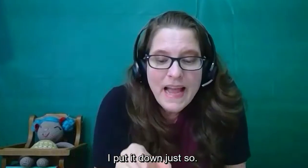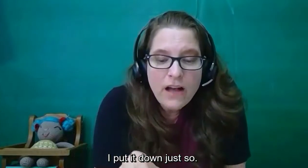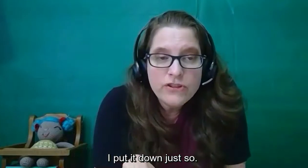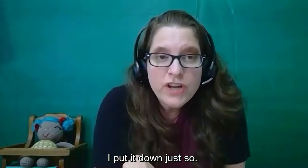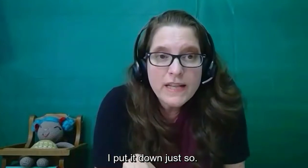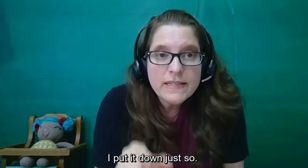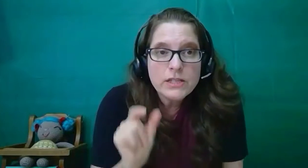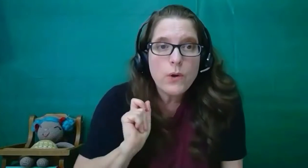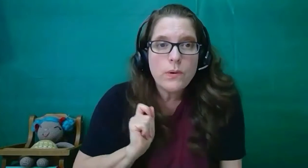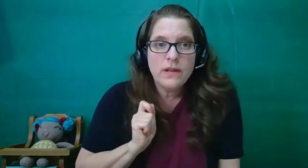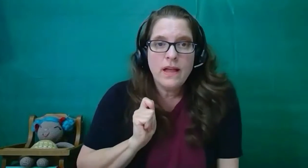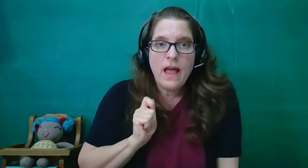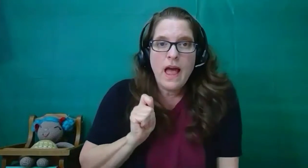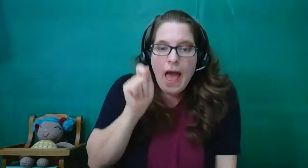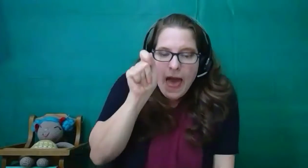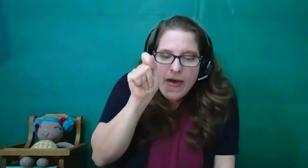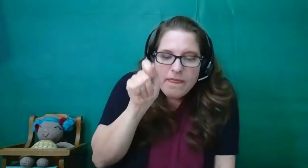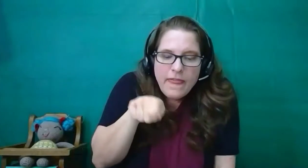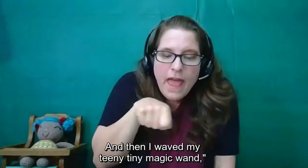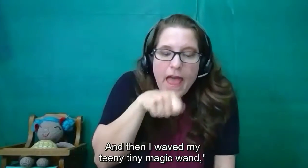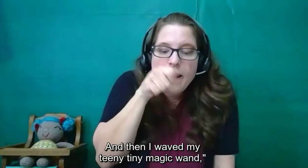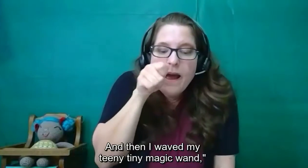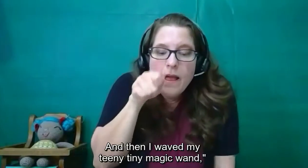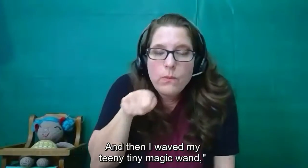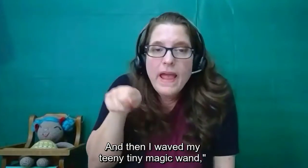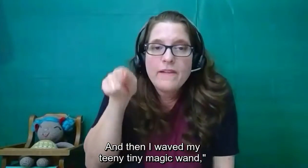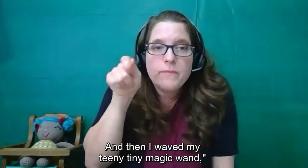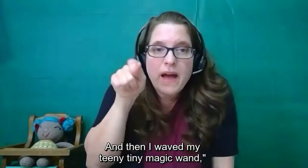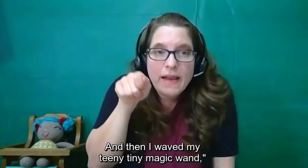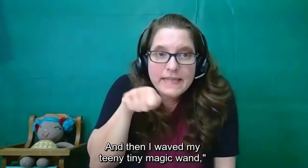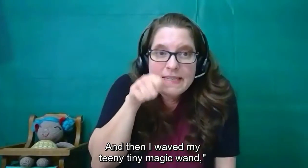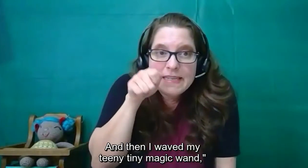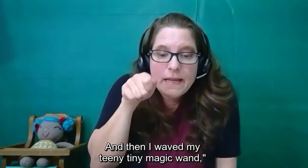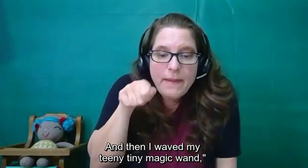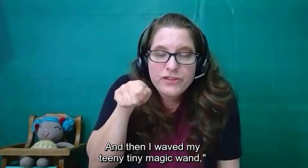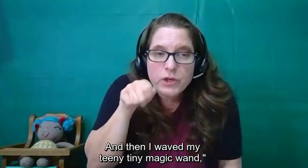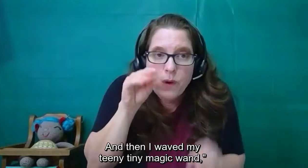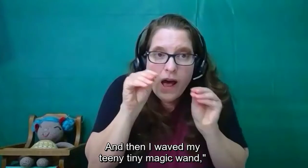down just so. And then I waved my teeny tiny magic wand.